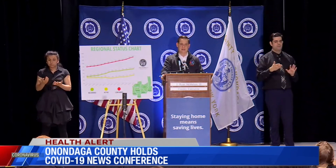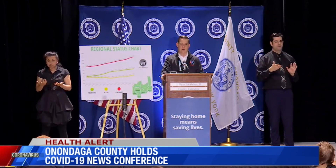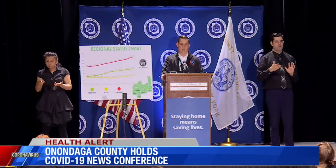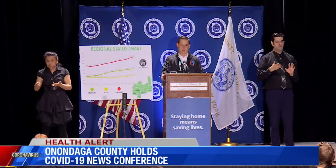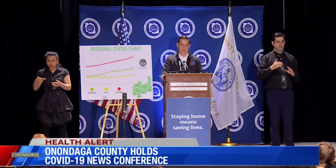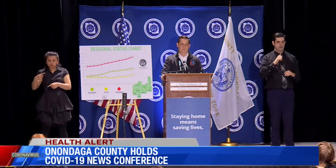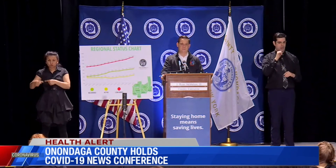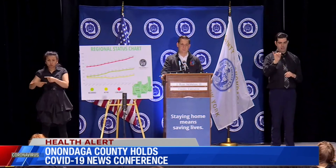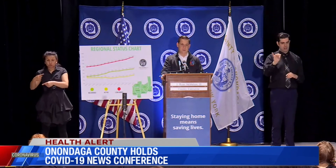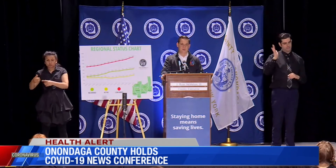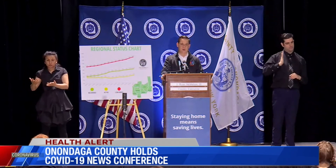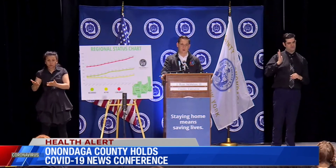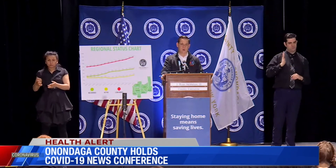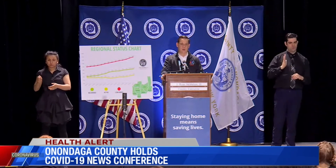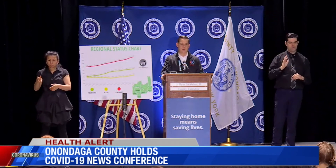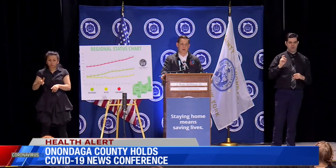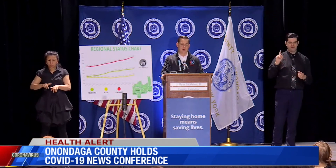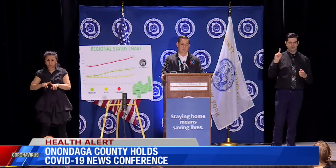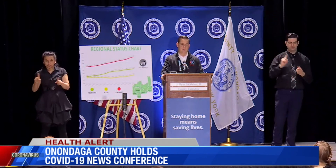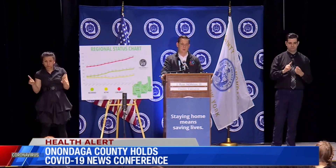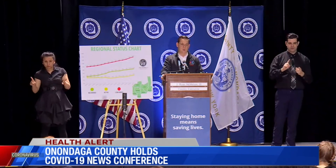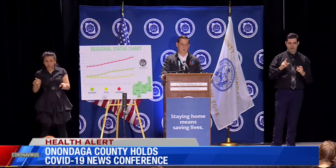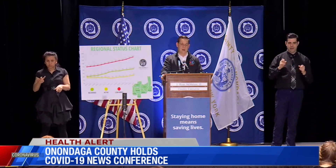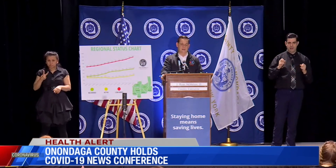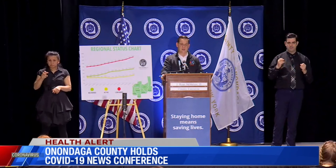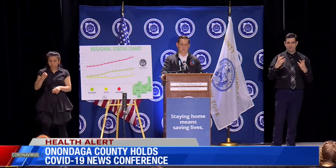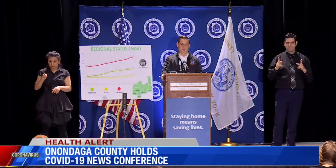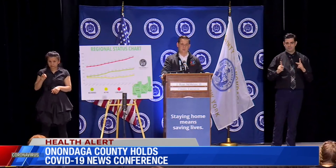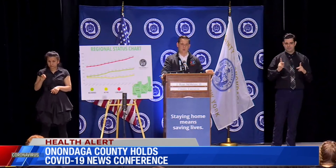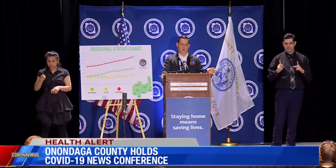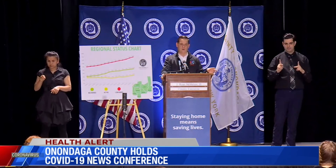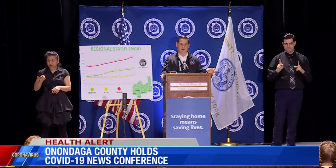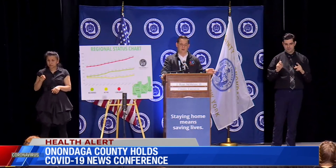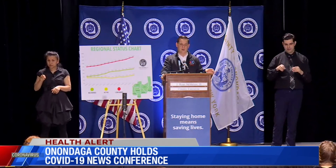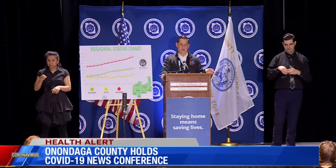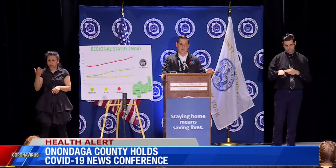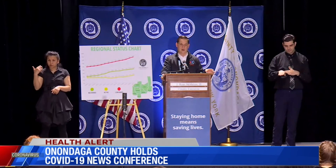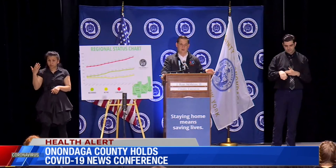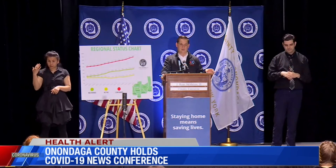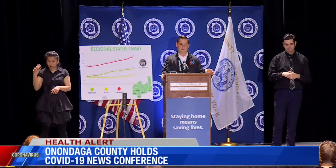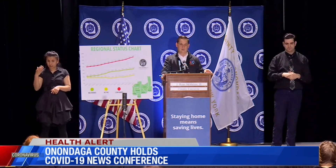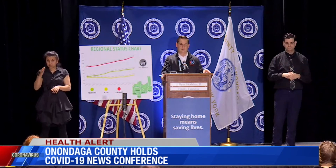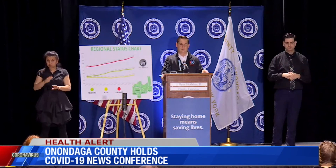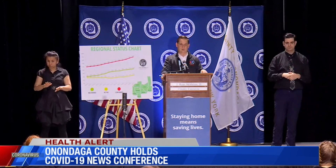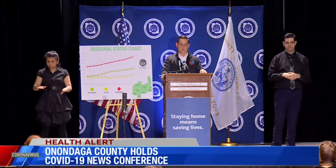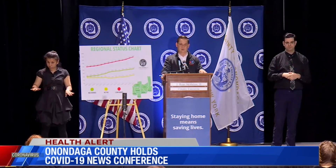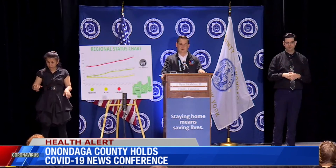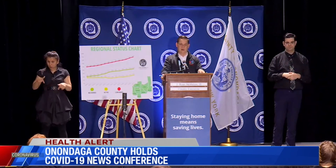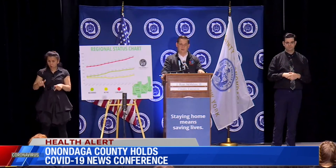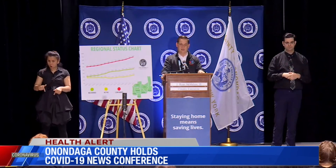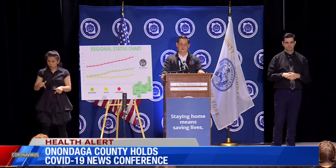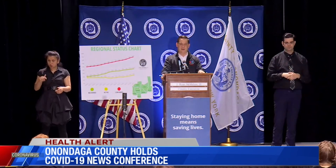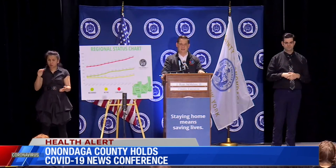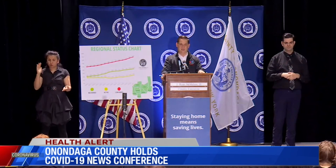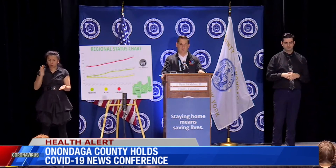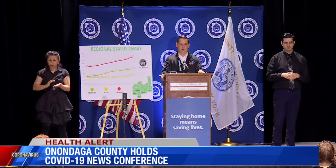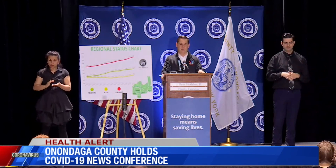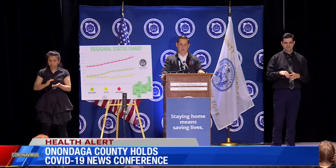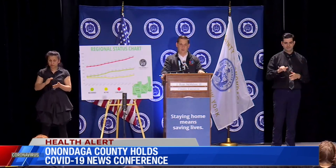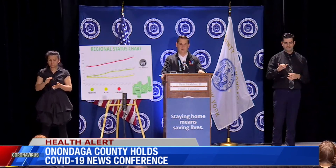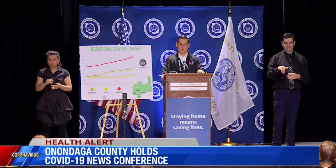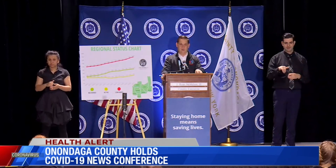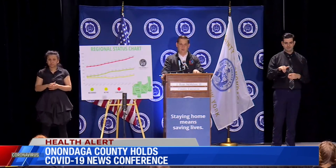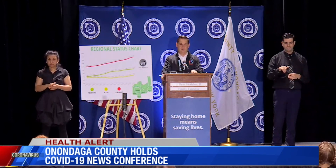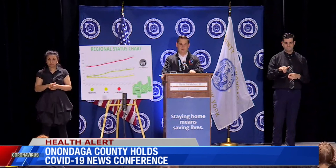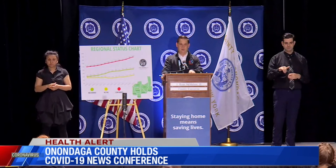thin things out a little bit. And so that's going to be more of a, I would say, phase